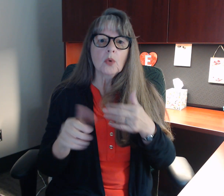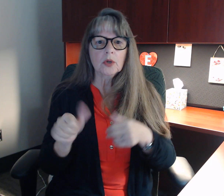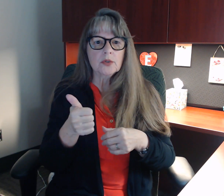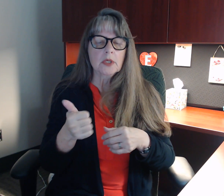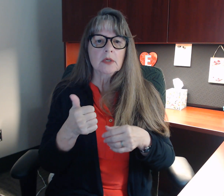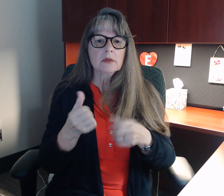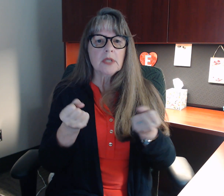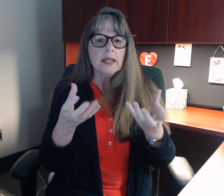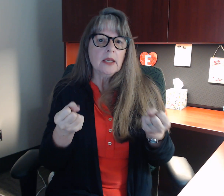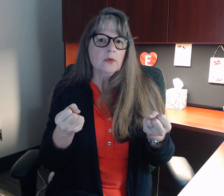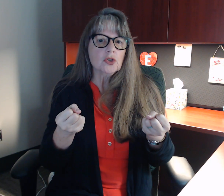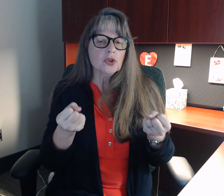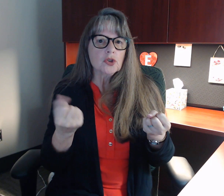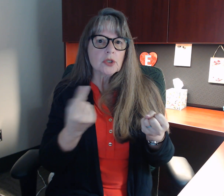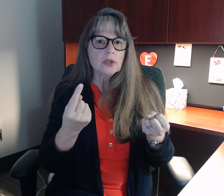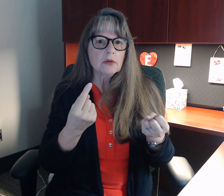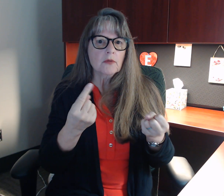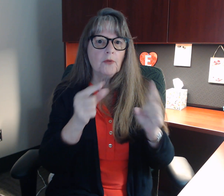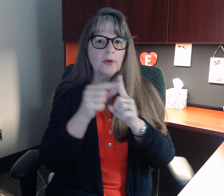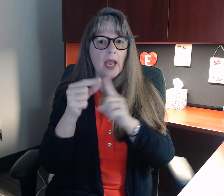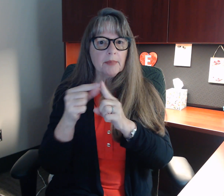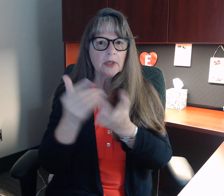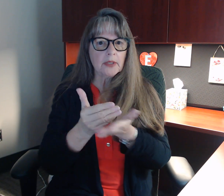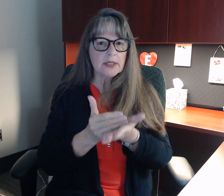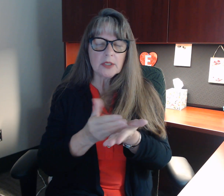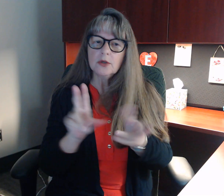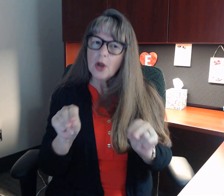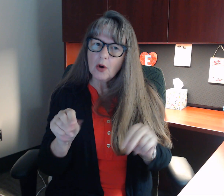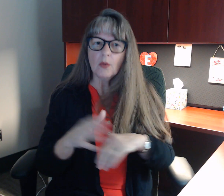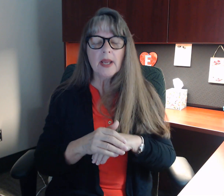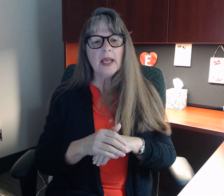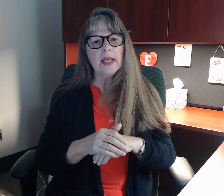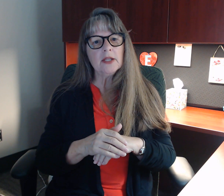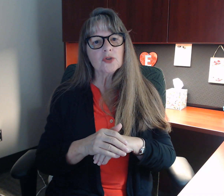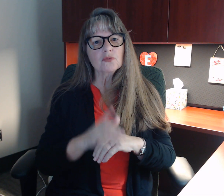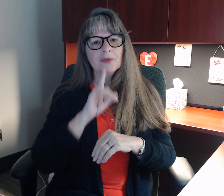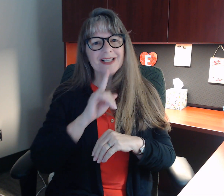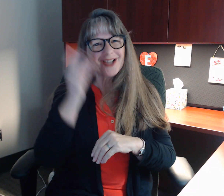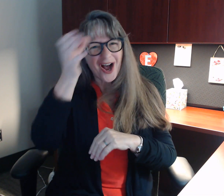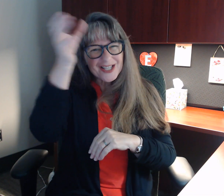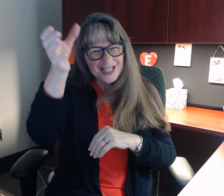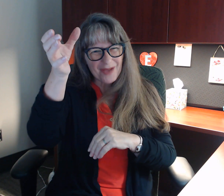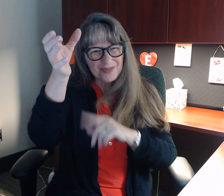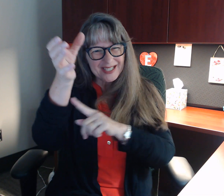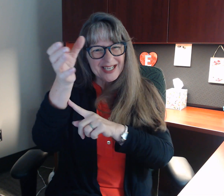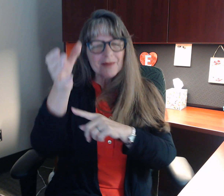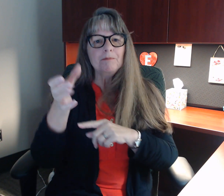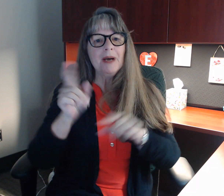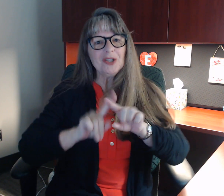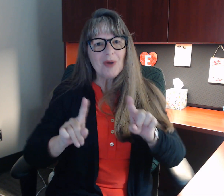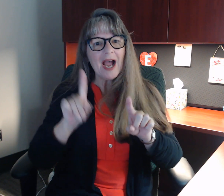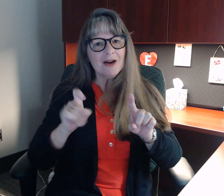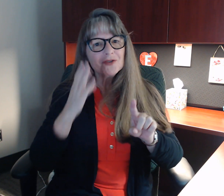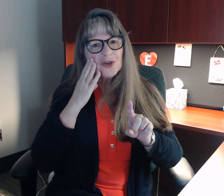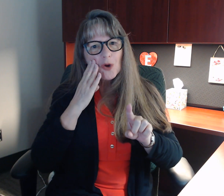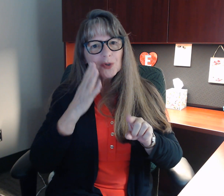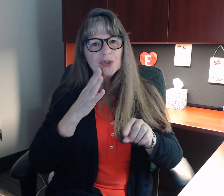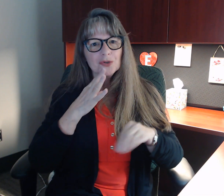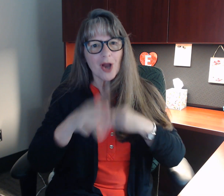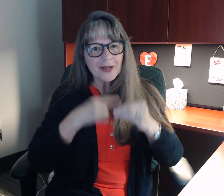words, sign language is just a vocabulary lesson. No, it's concept, but you have to know what you're talking